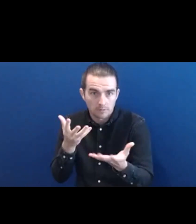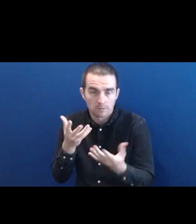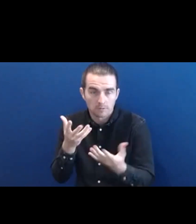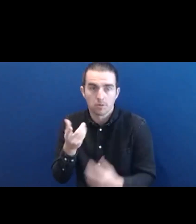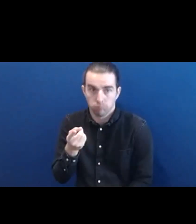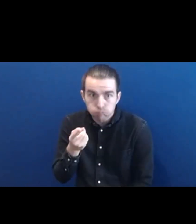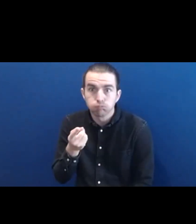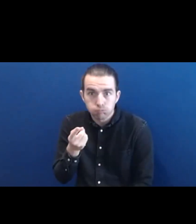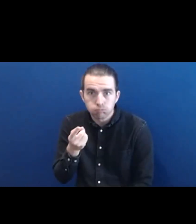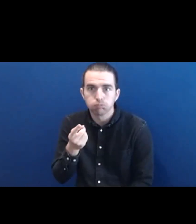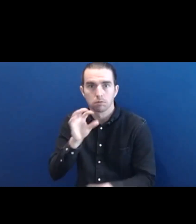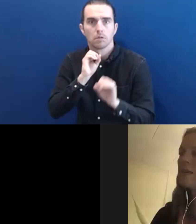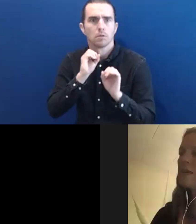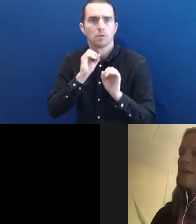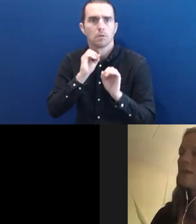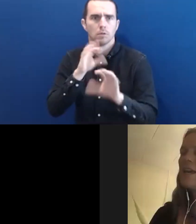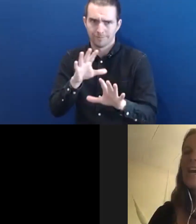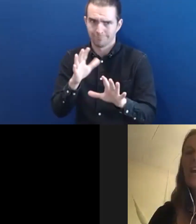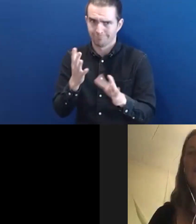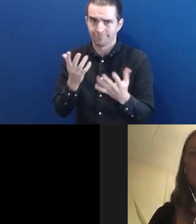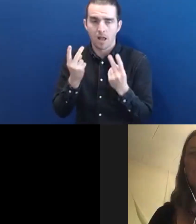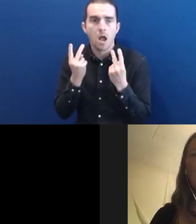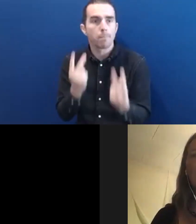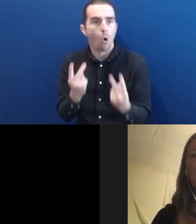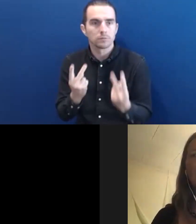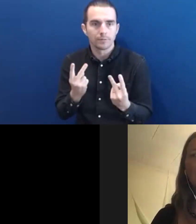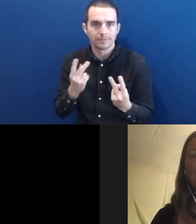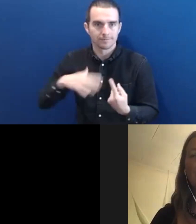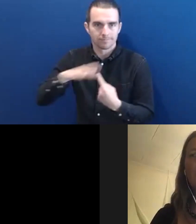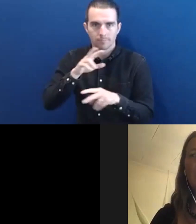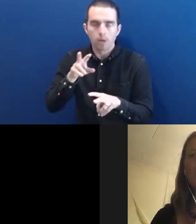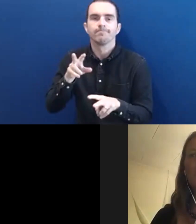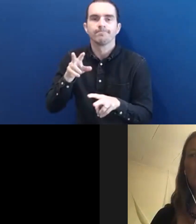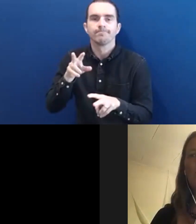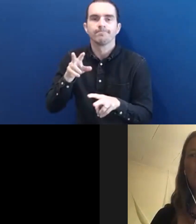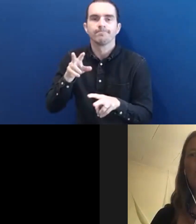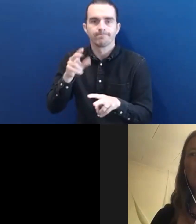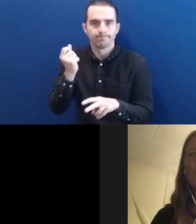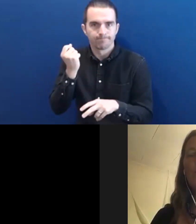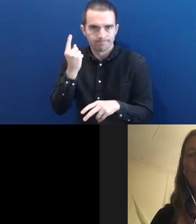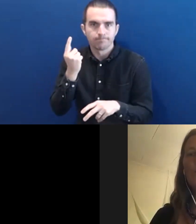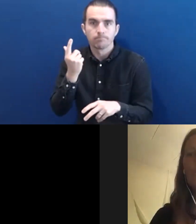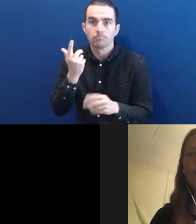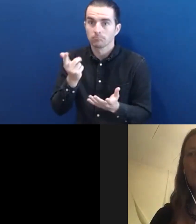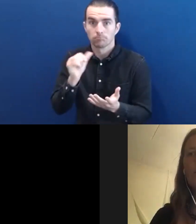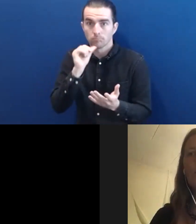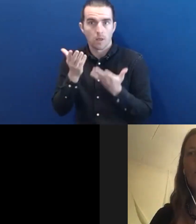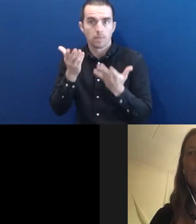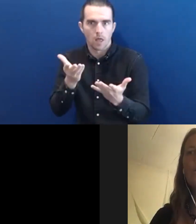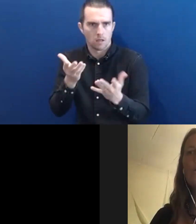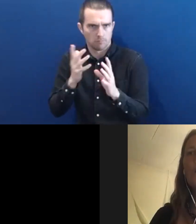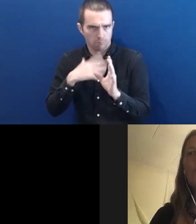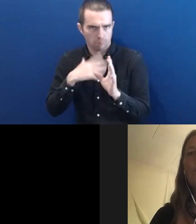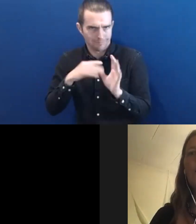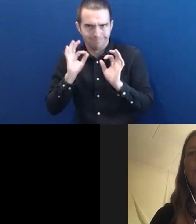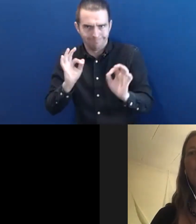you get the opportunity there through others. Would like to give the space before we go into answering the